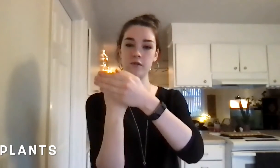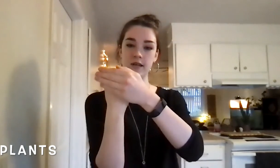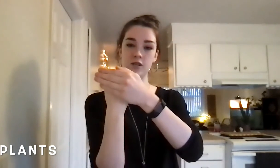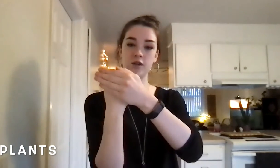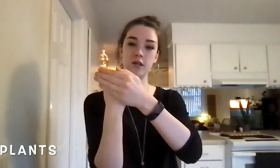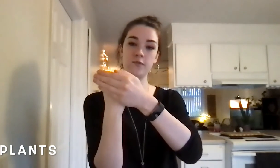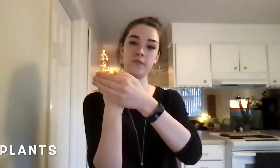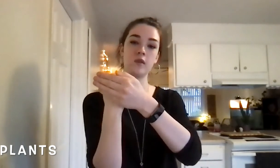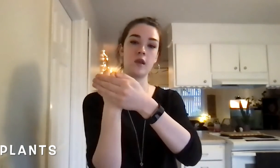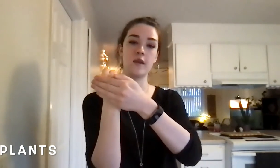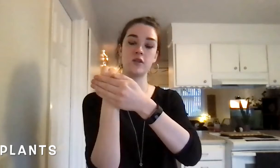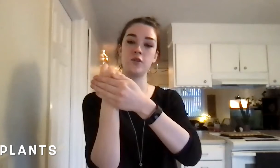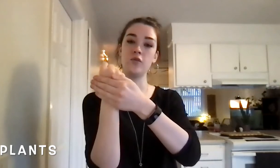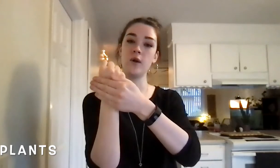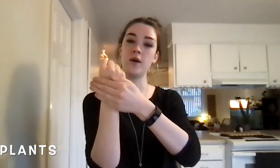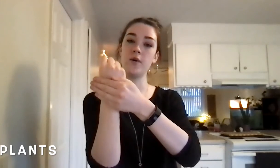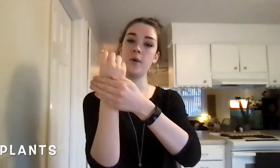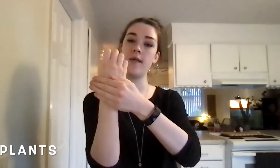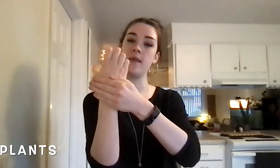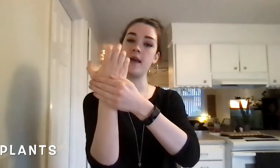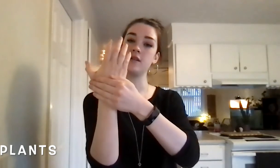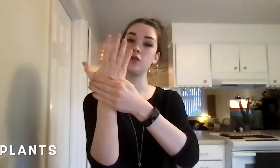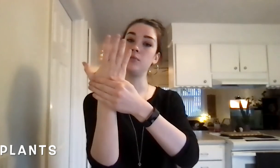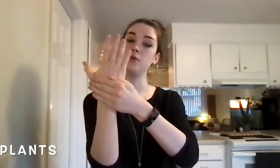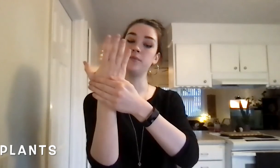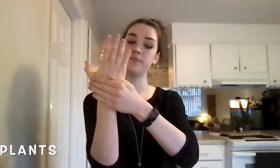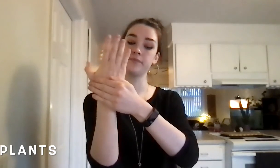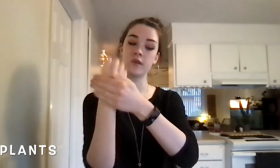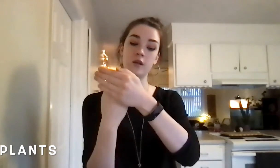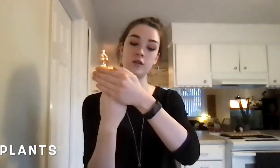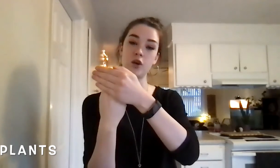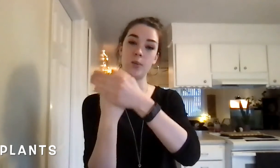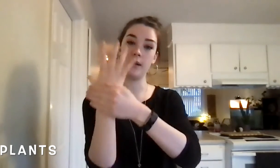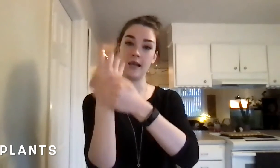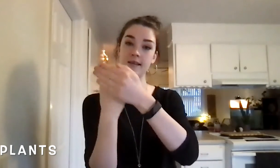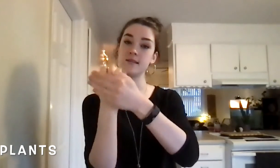in soil, and then it's going to grow, and then it's going to bloom. So plants.